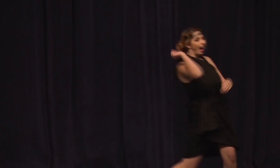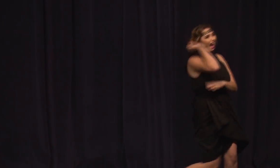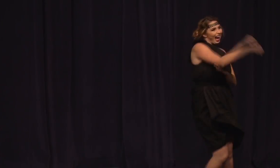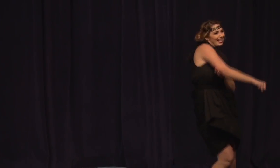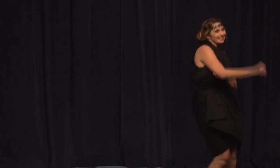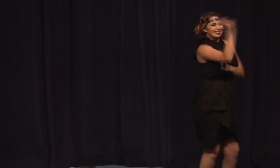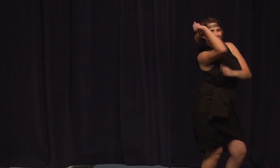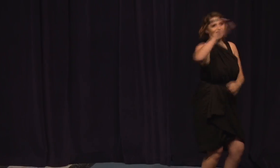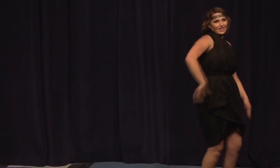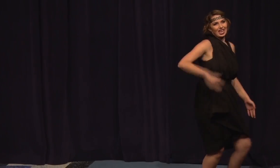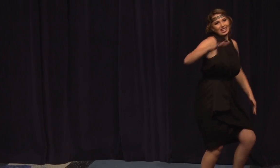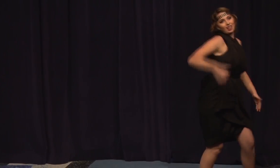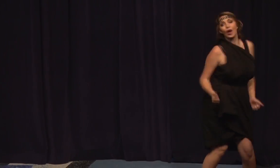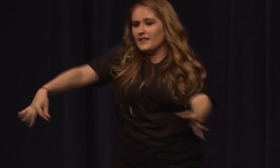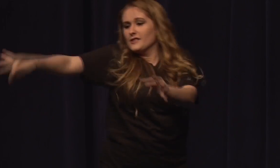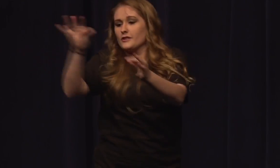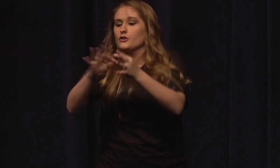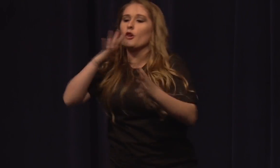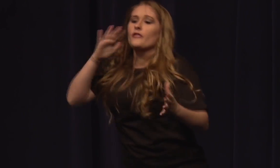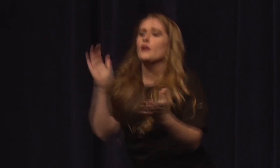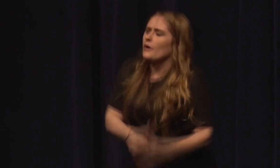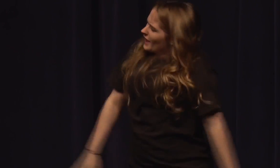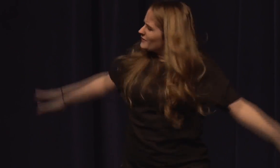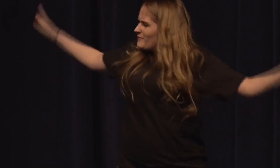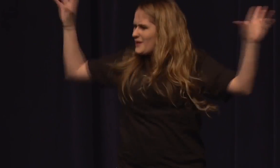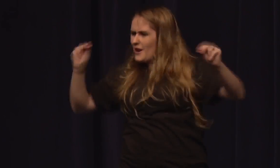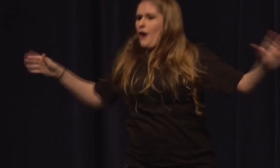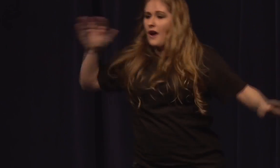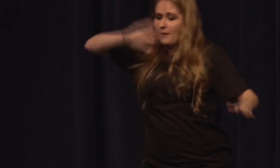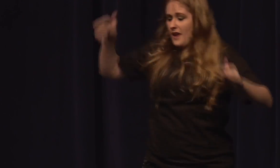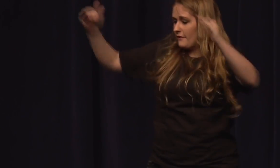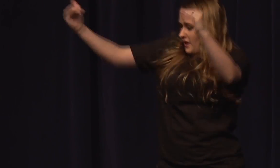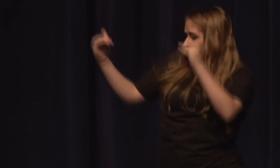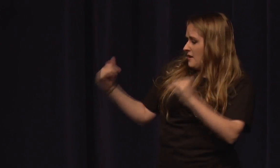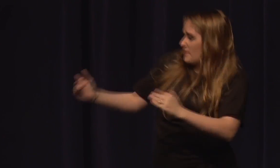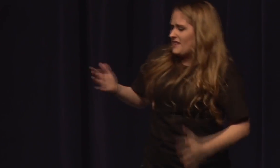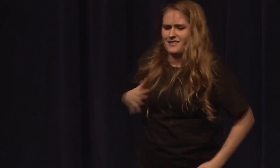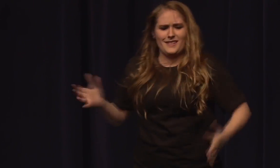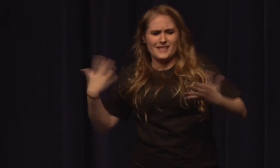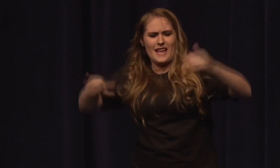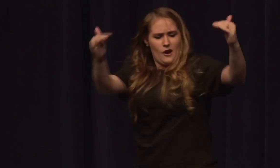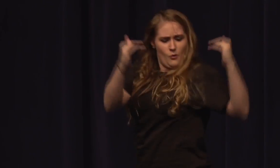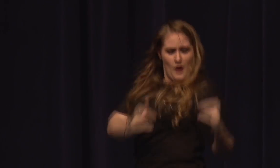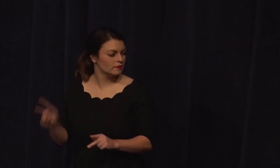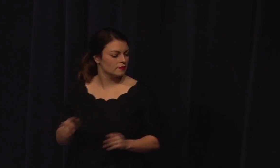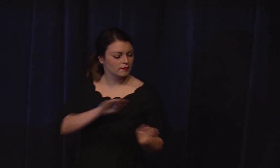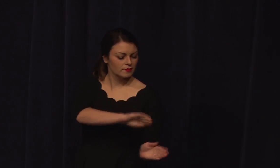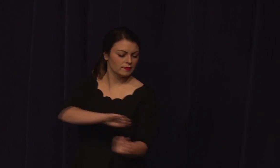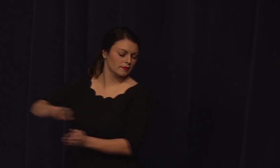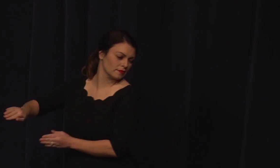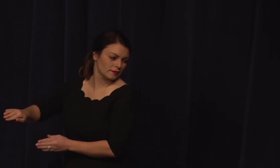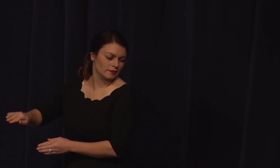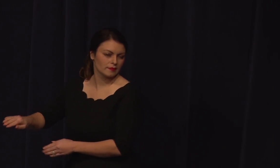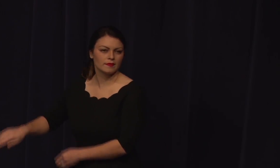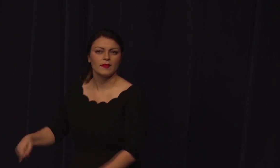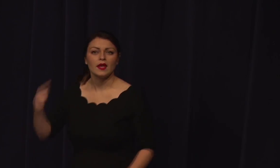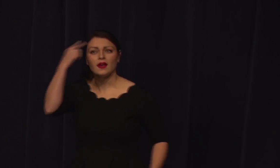While the students are not deaf, the performances show how much expression is needed for deaf people to understand and communicate with others.